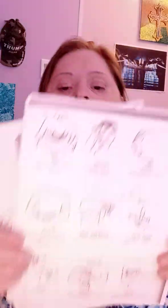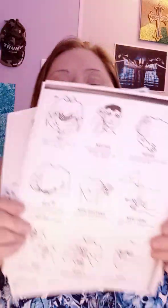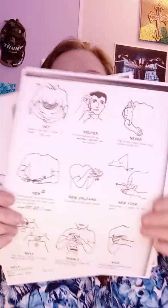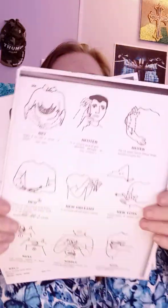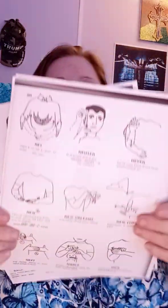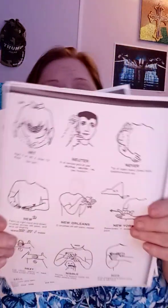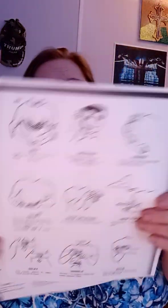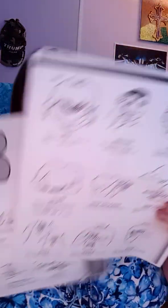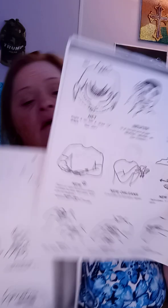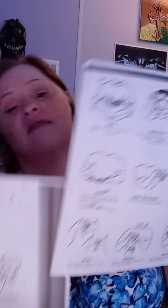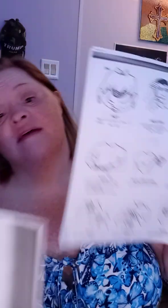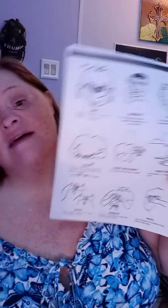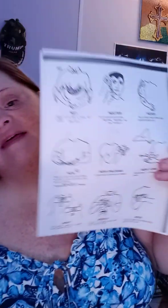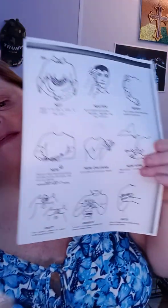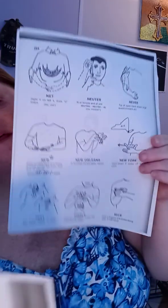Like, you know, stuff like this.